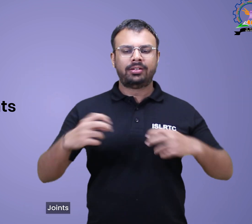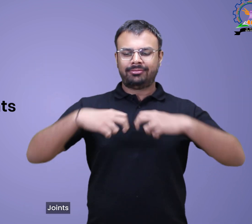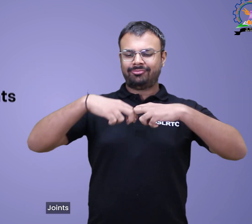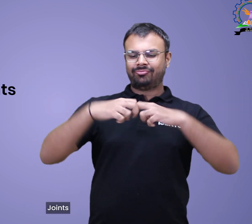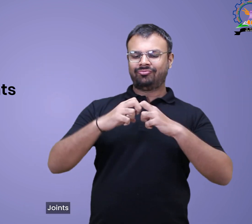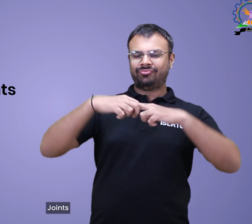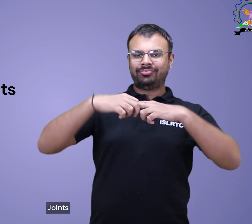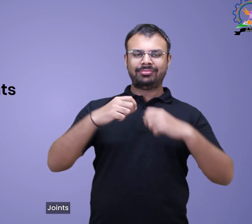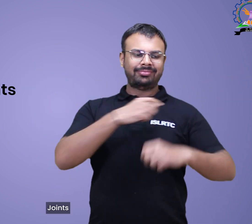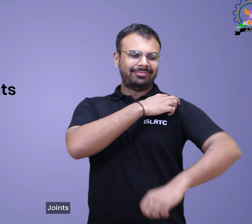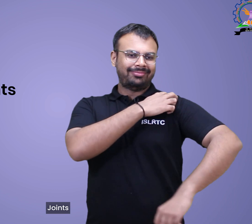Joints.